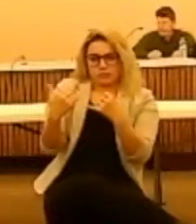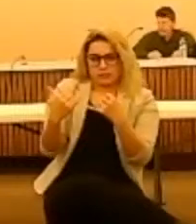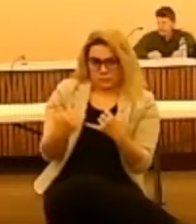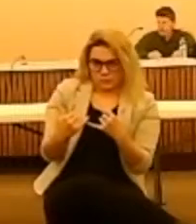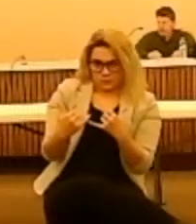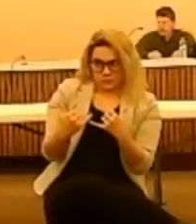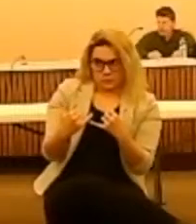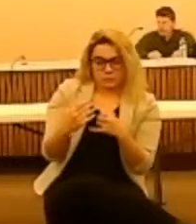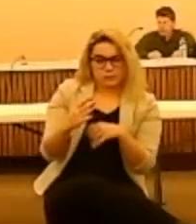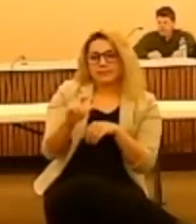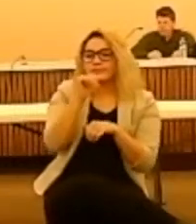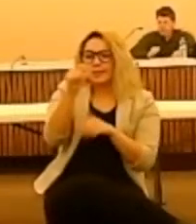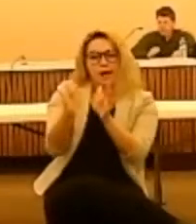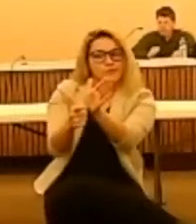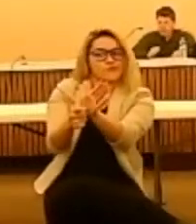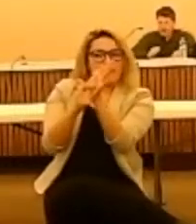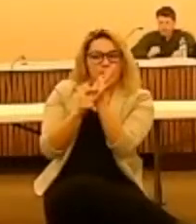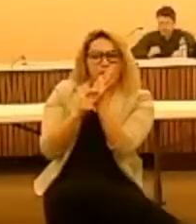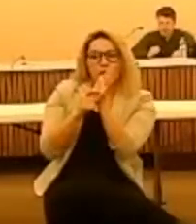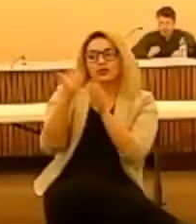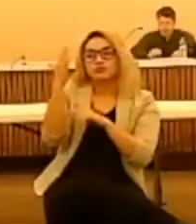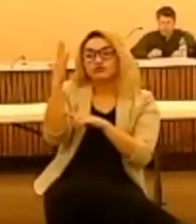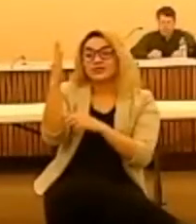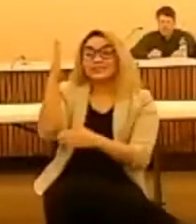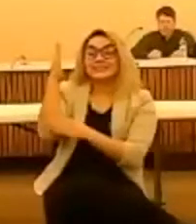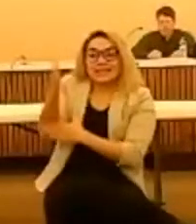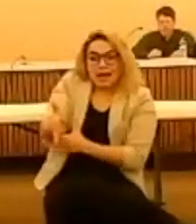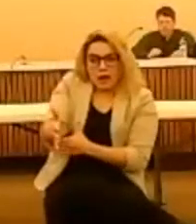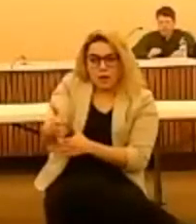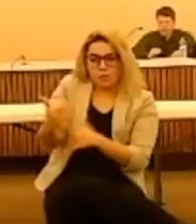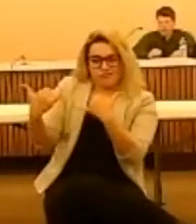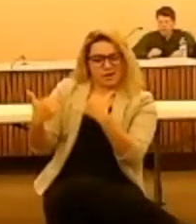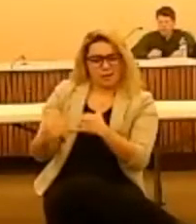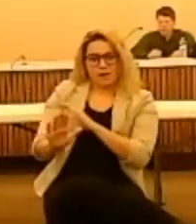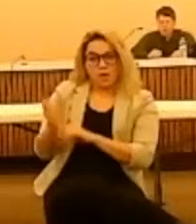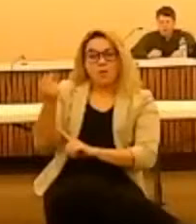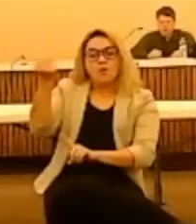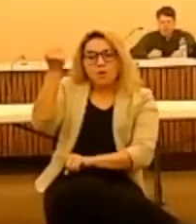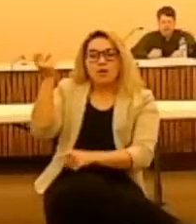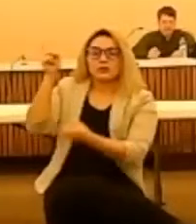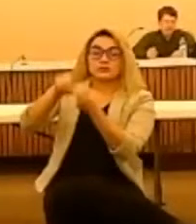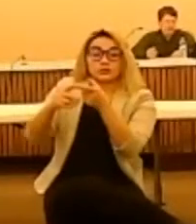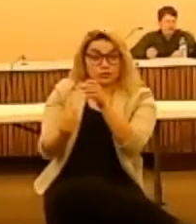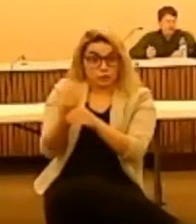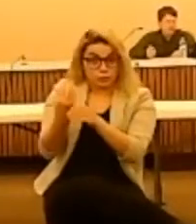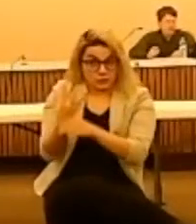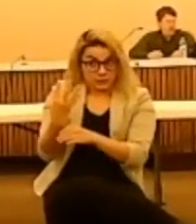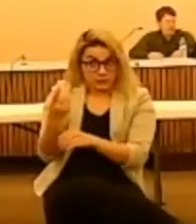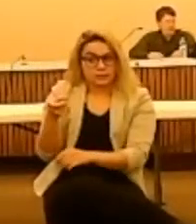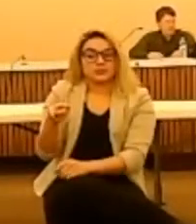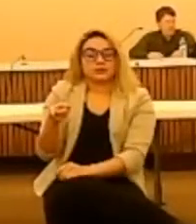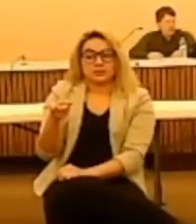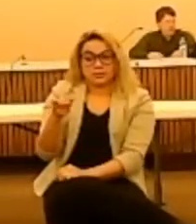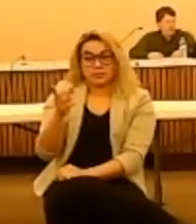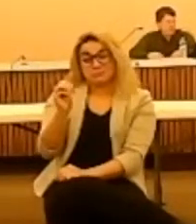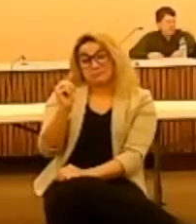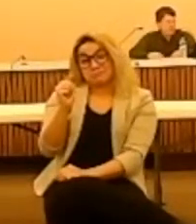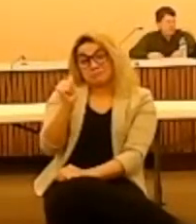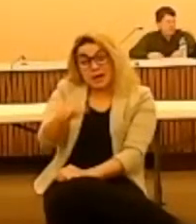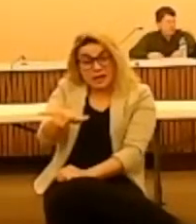not require it to be removed, but that we will revisit the tree in the spring. I would say